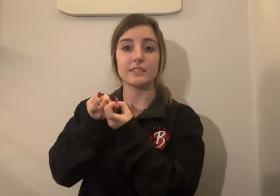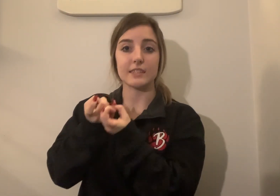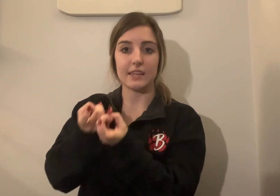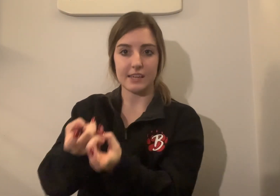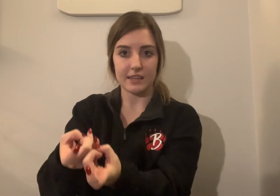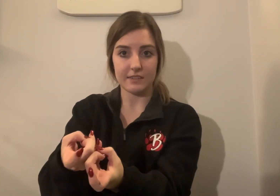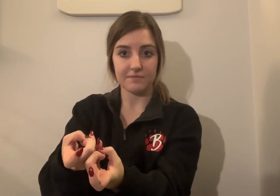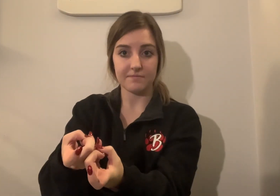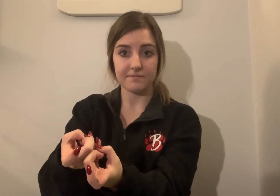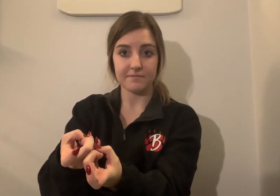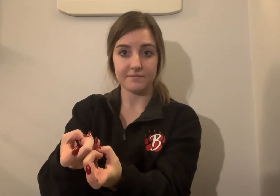Skiing.